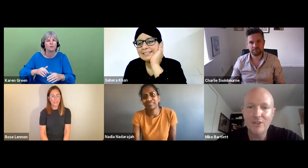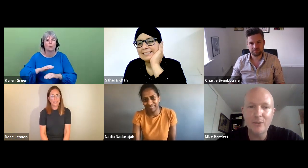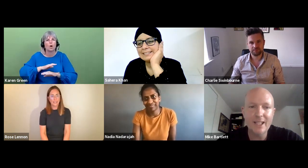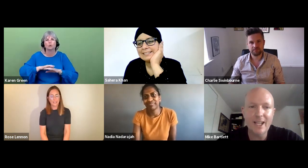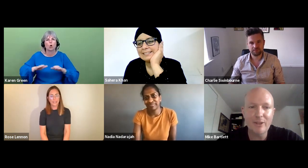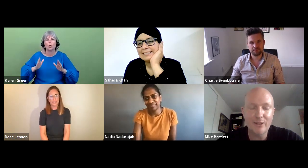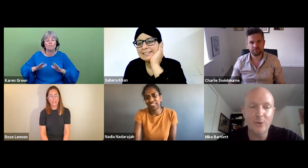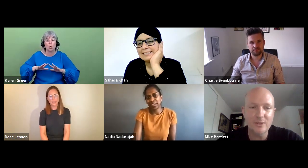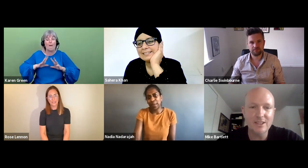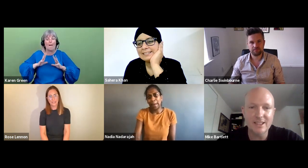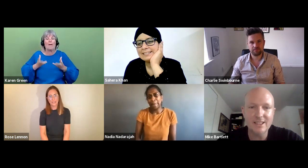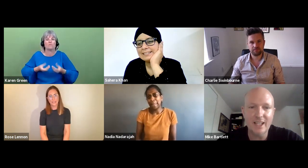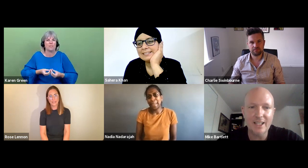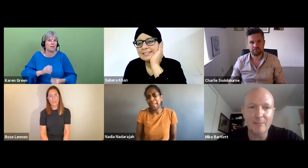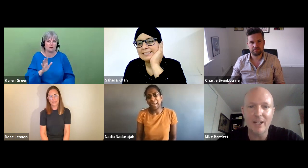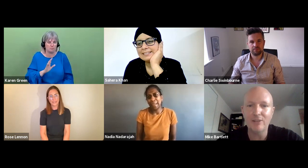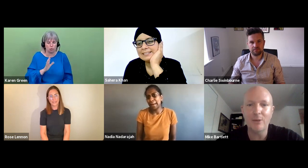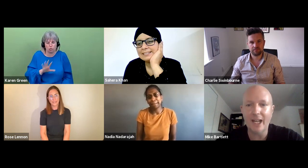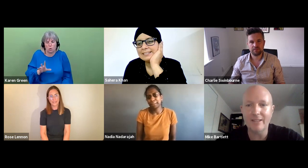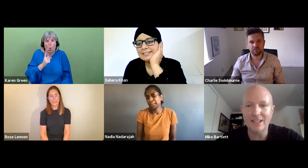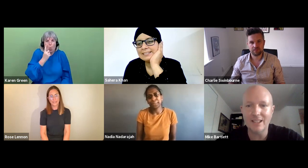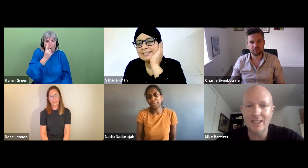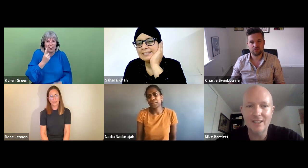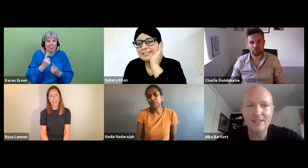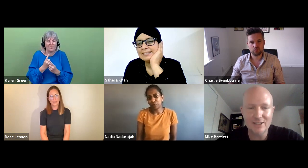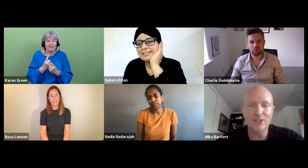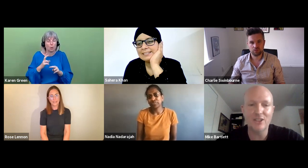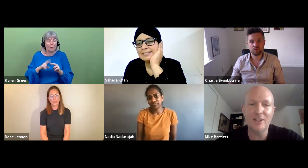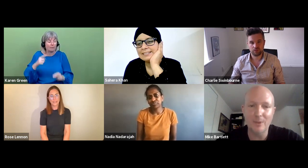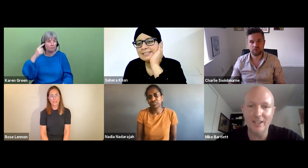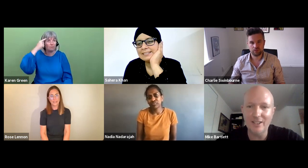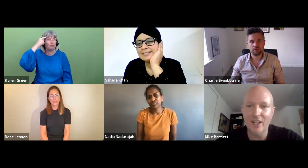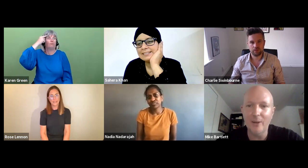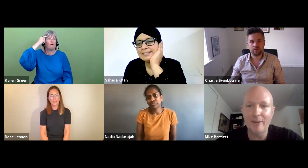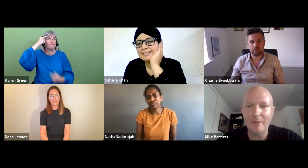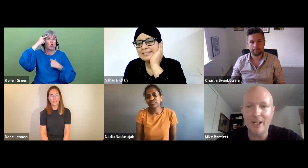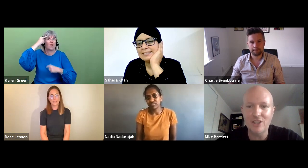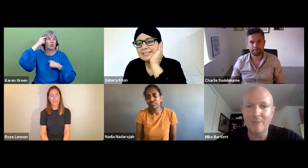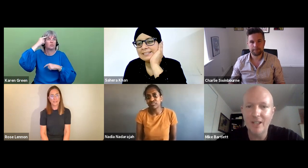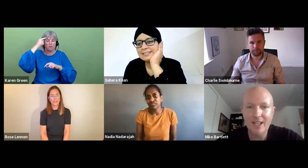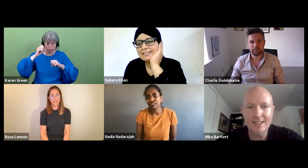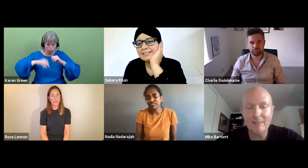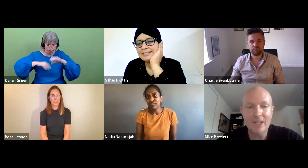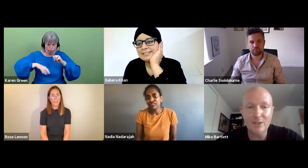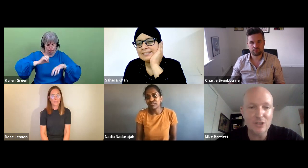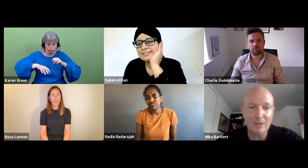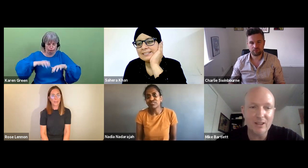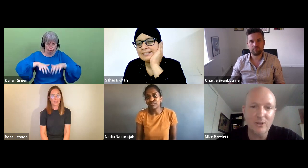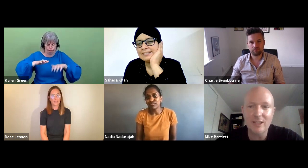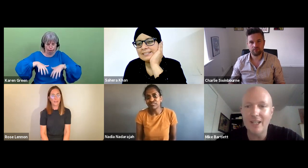if I have a thought that's like a breakthrough on a character, that's a good day's work, you know. And if I manage to, and some days it'll just be a thought, and some days it'll